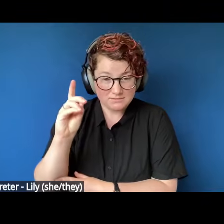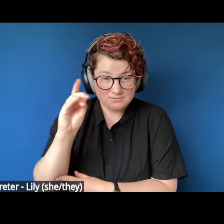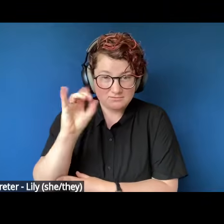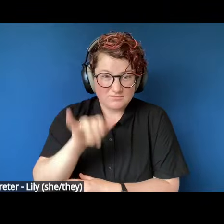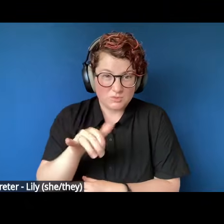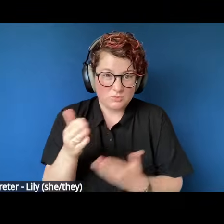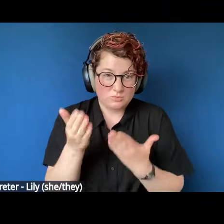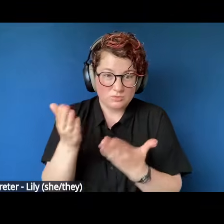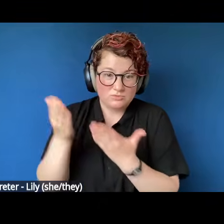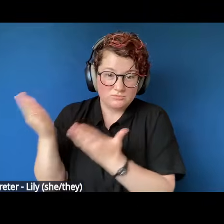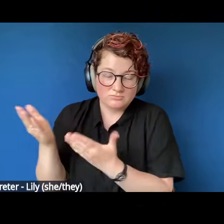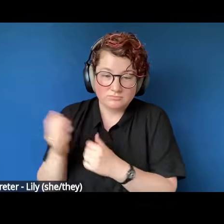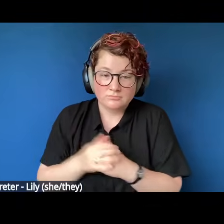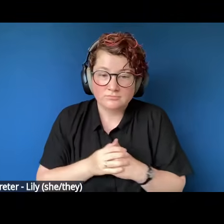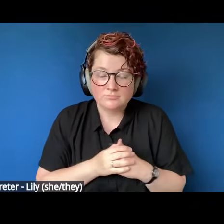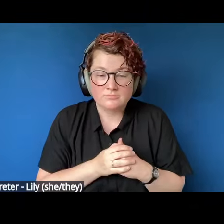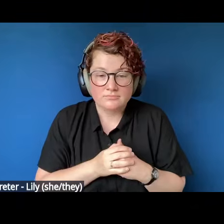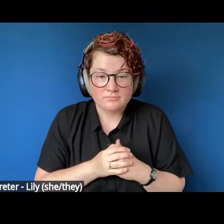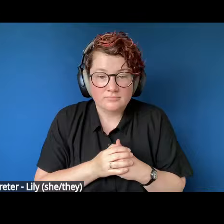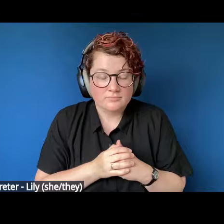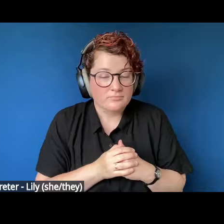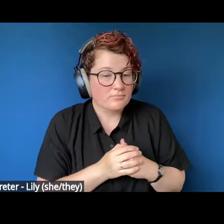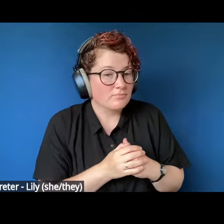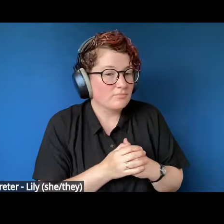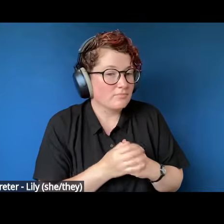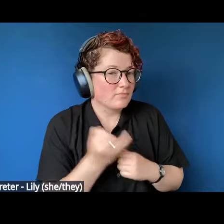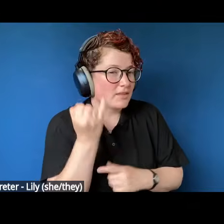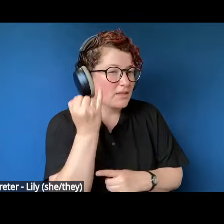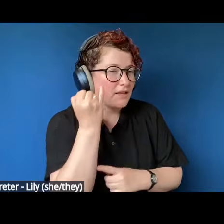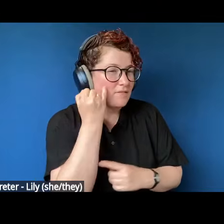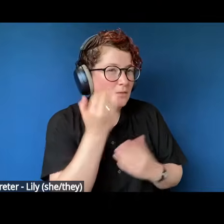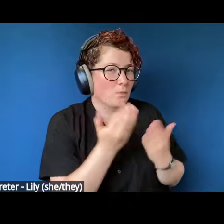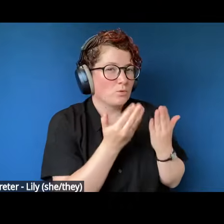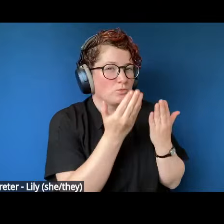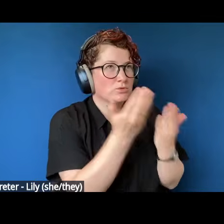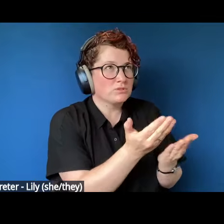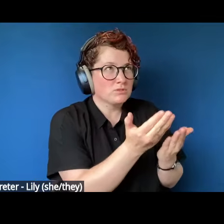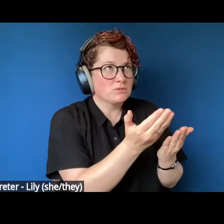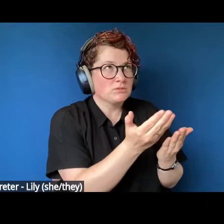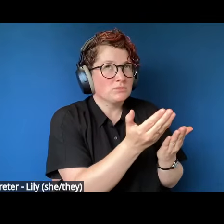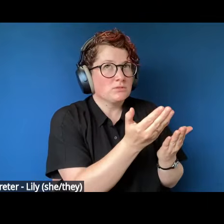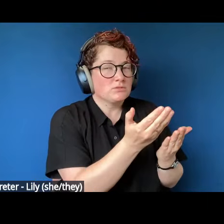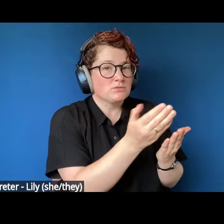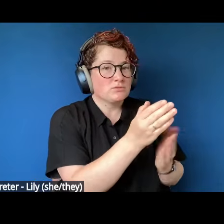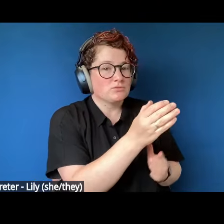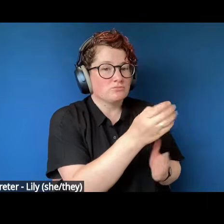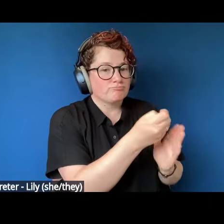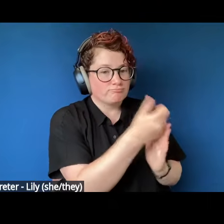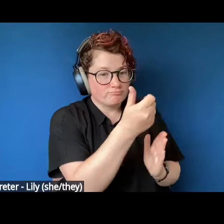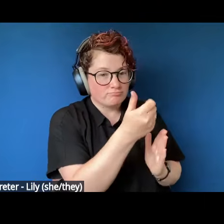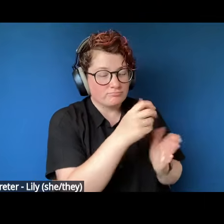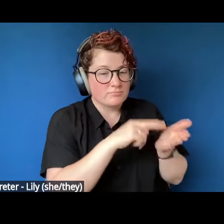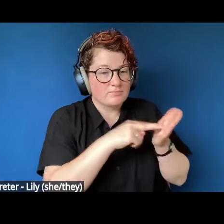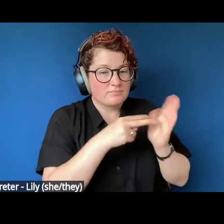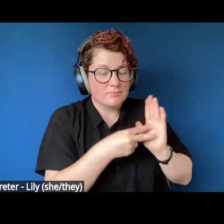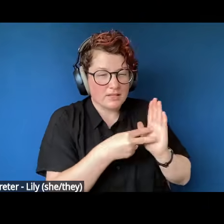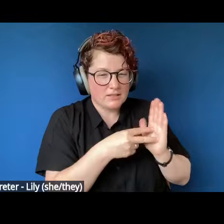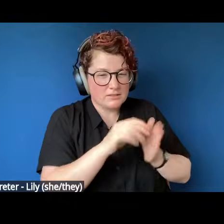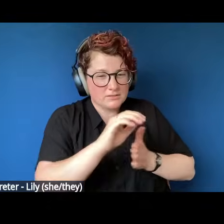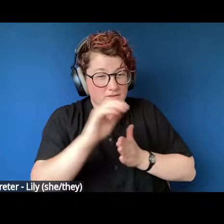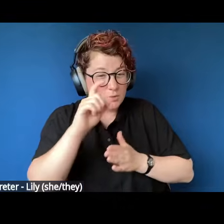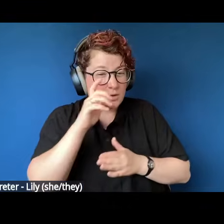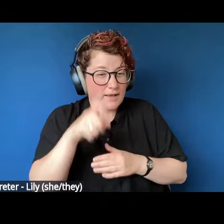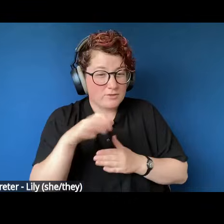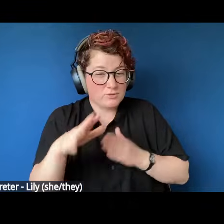trustee Bauer. If the motion was to rescind, do we need to add an amendment to say that if possible, we would like retroactive